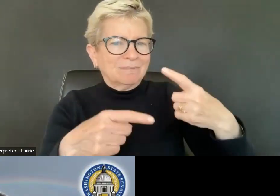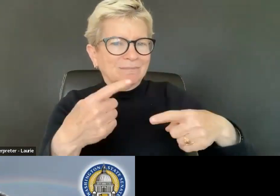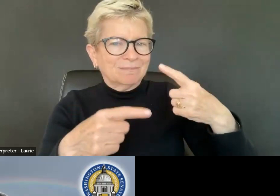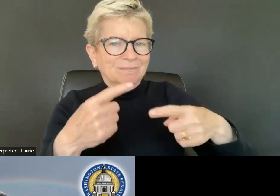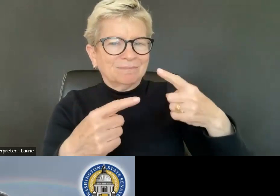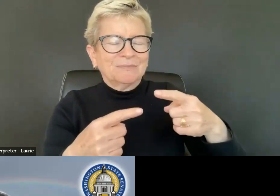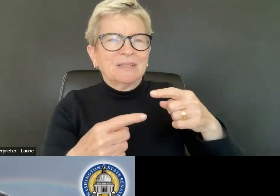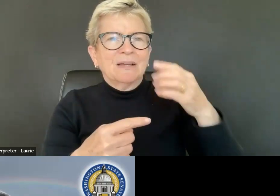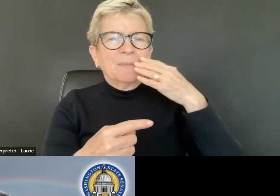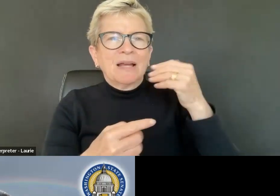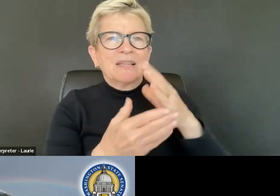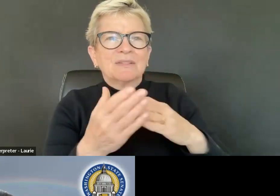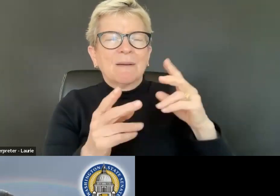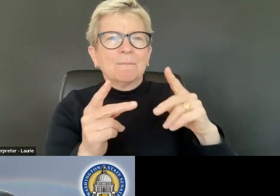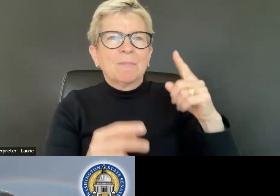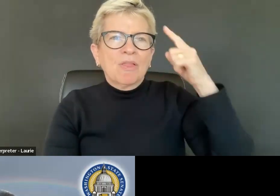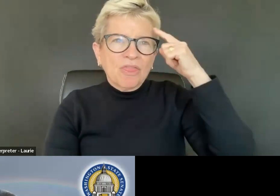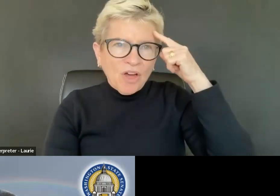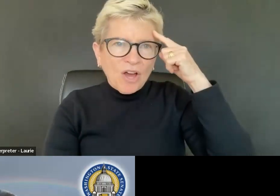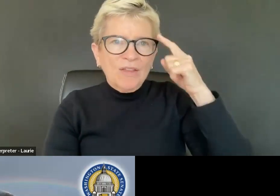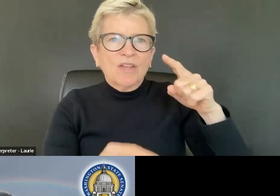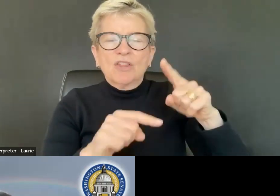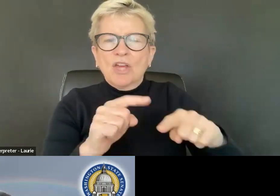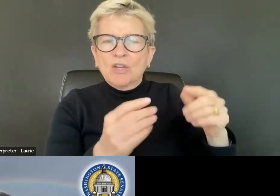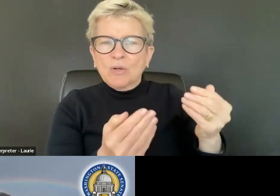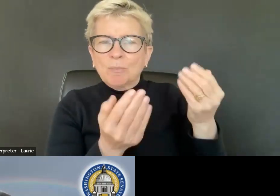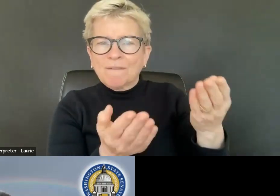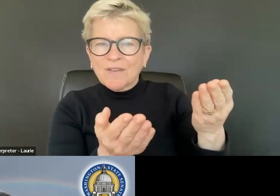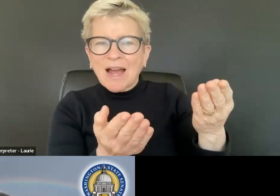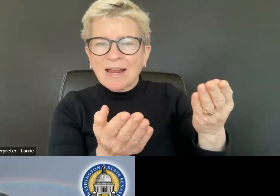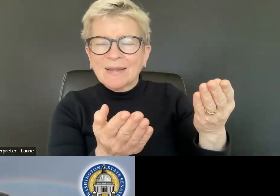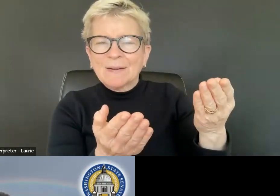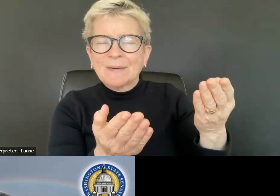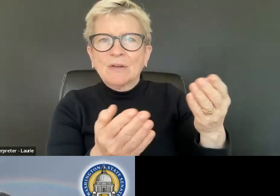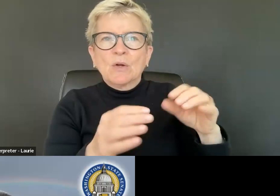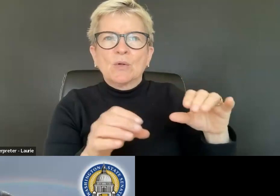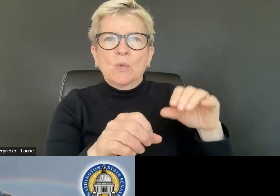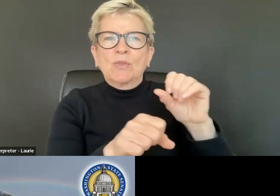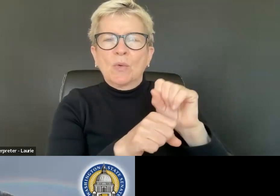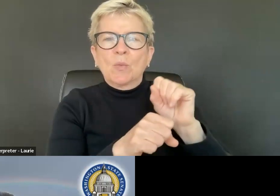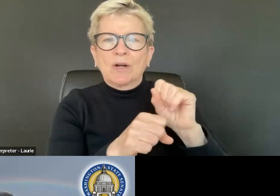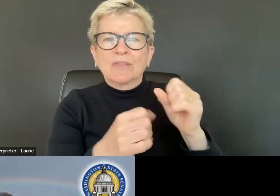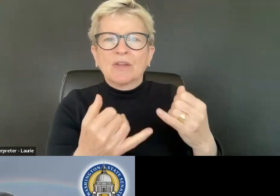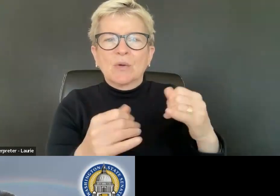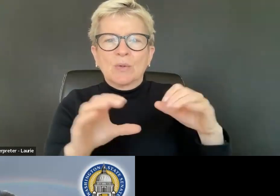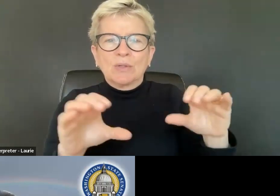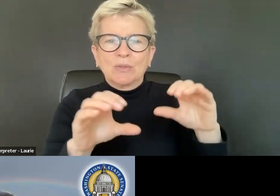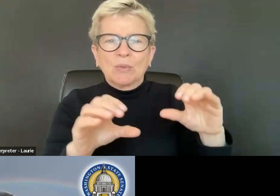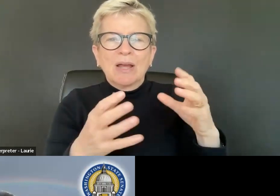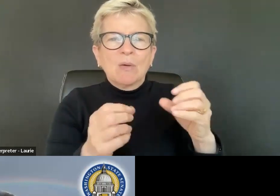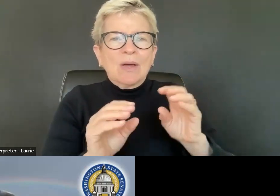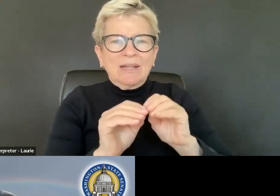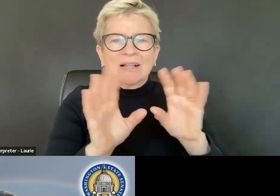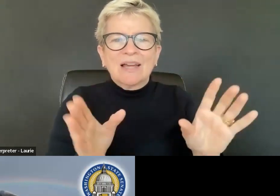there were some people who thought that they could no longer provide or do the work that they were currently doing. And I just wanted to clarify